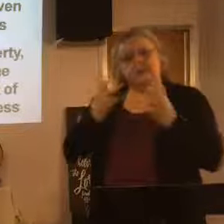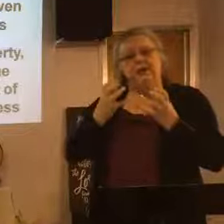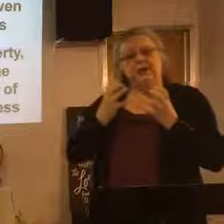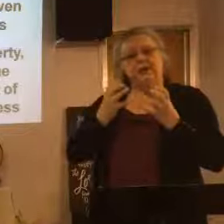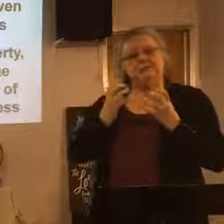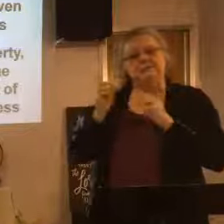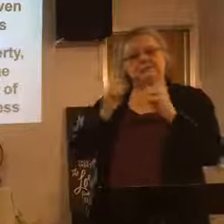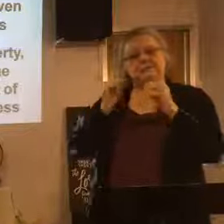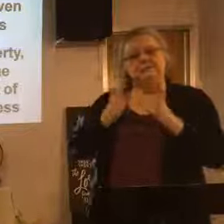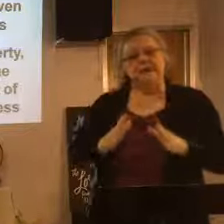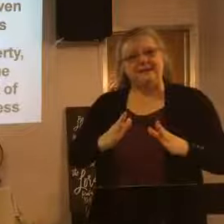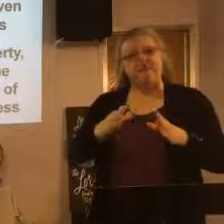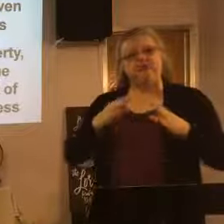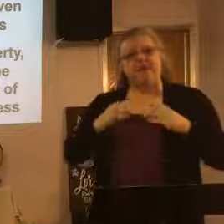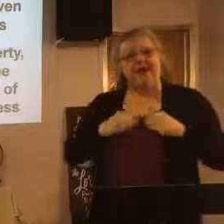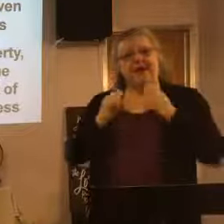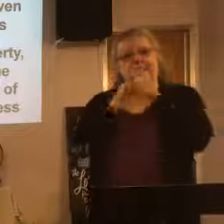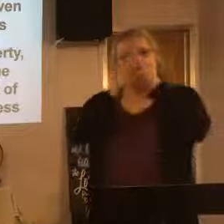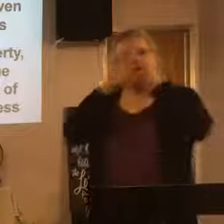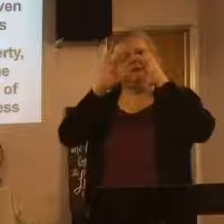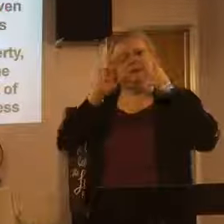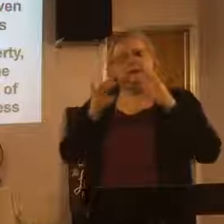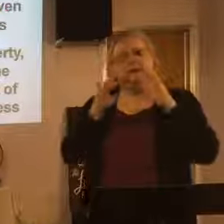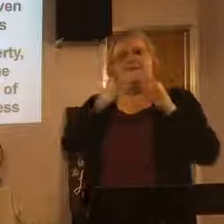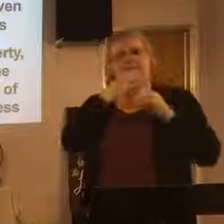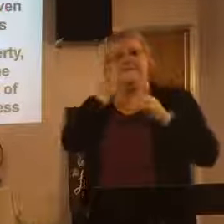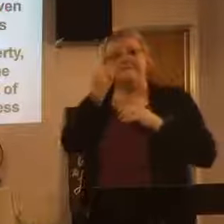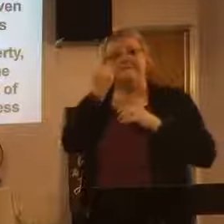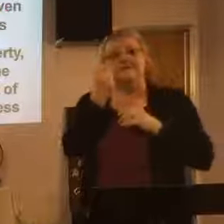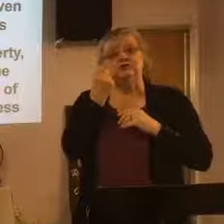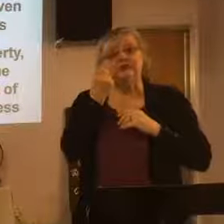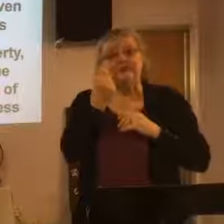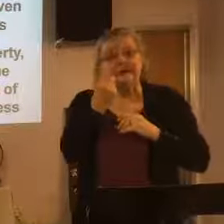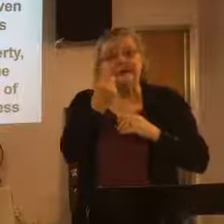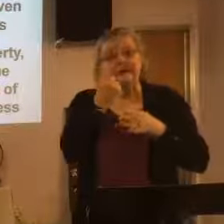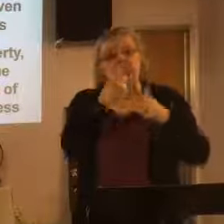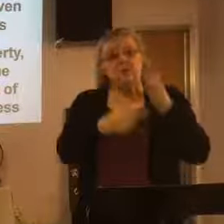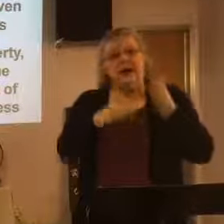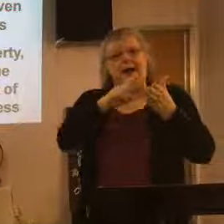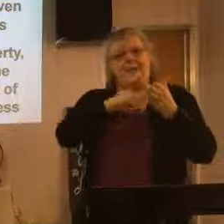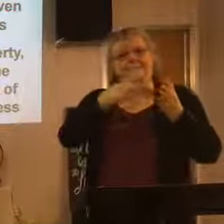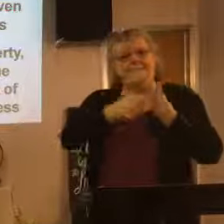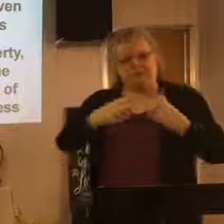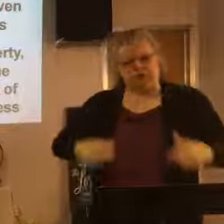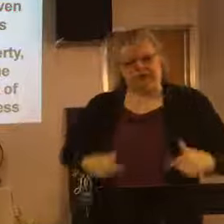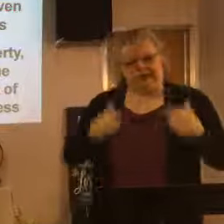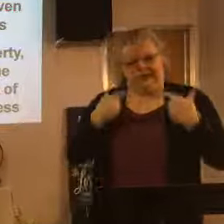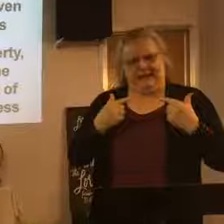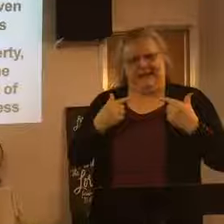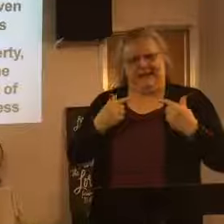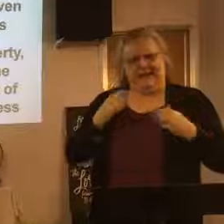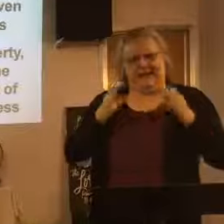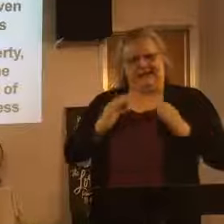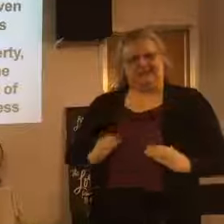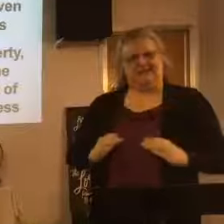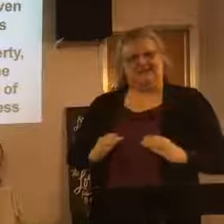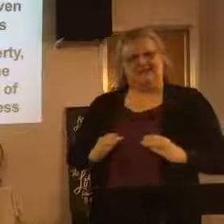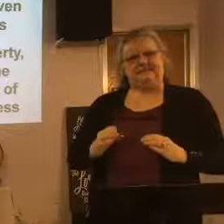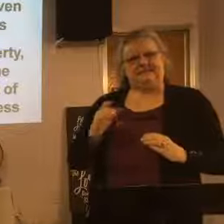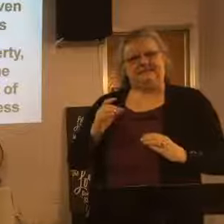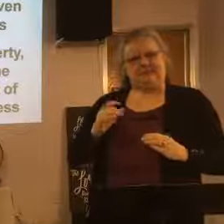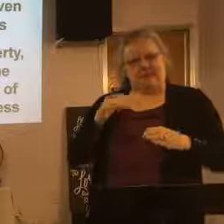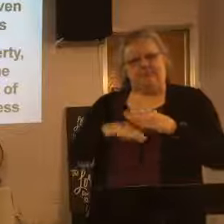his disciples to have the clearest and best understanding of what it is to live as citizen of